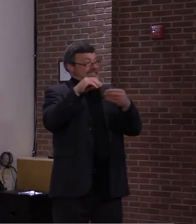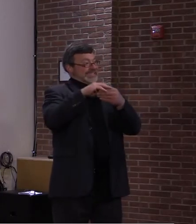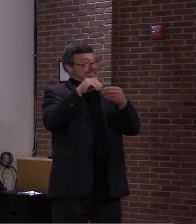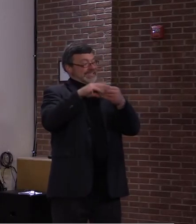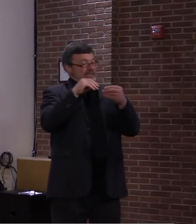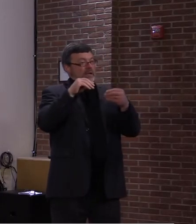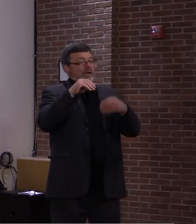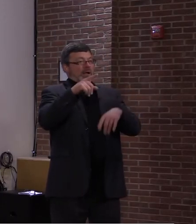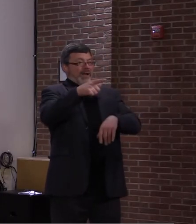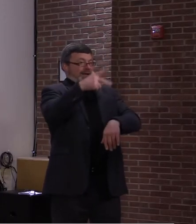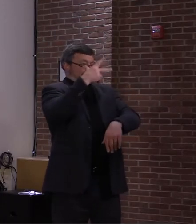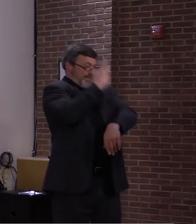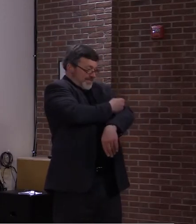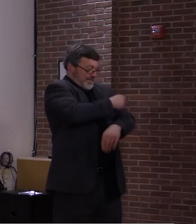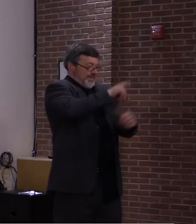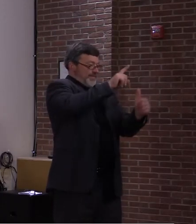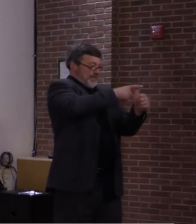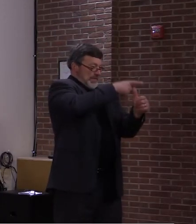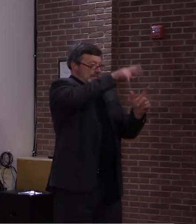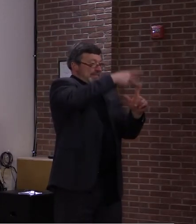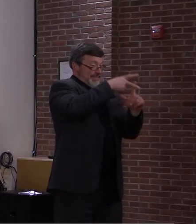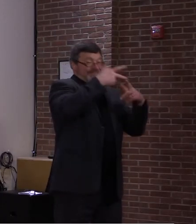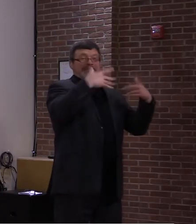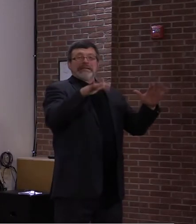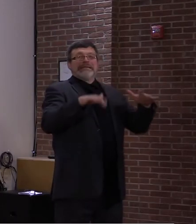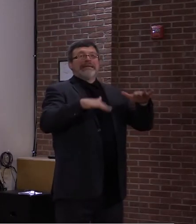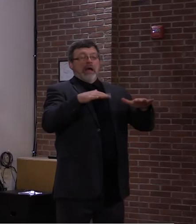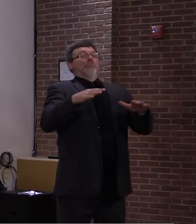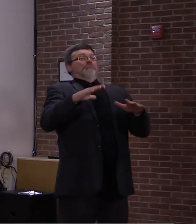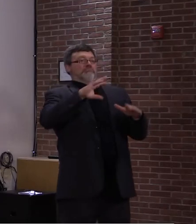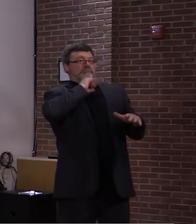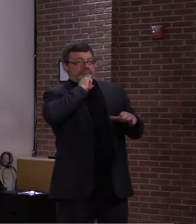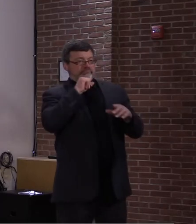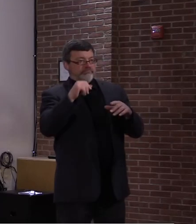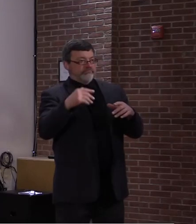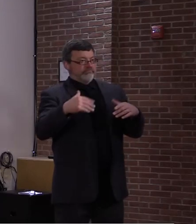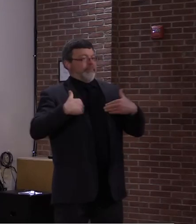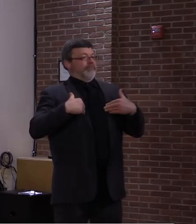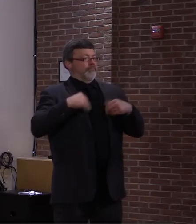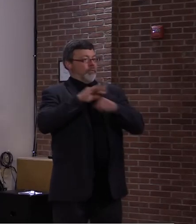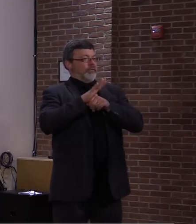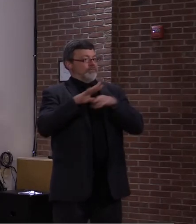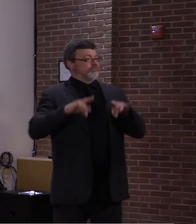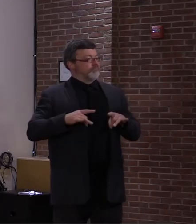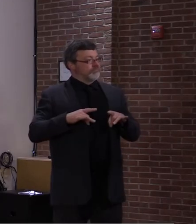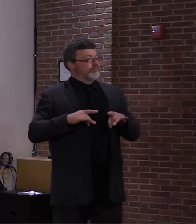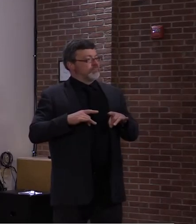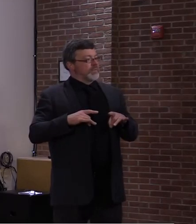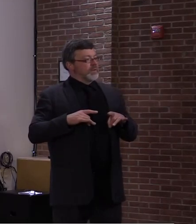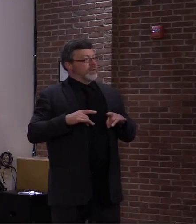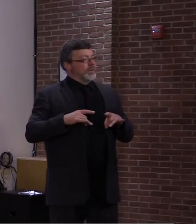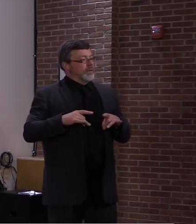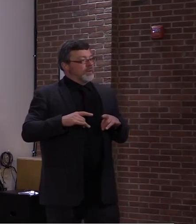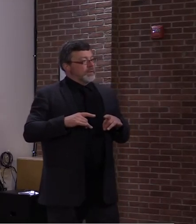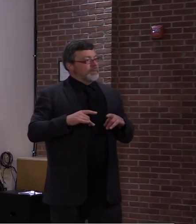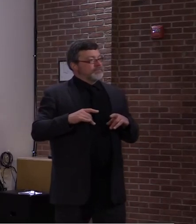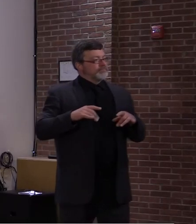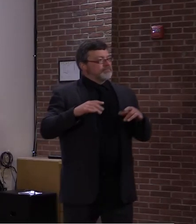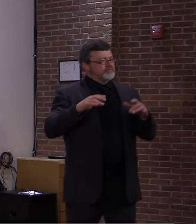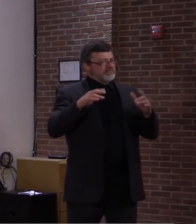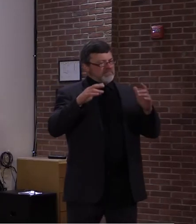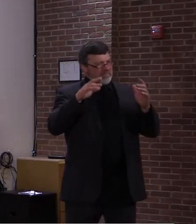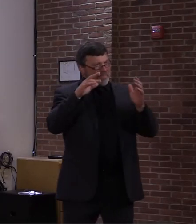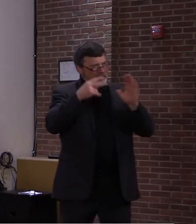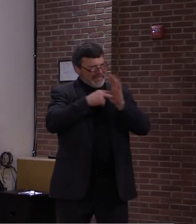case. And it totally distorted what the vaccines were all about, which were protecting people